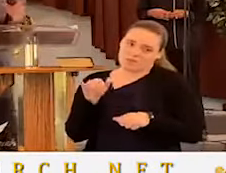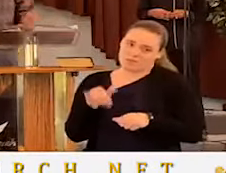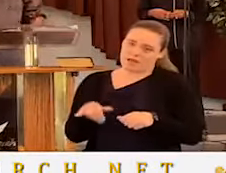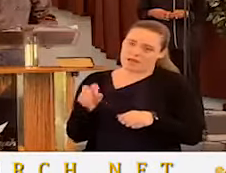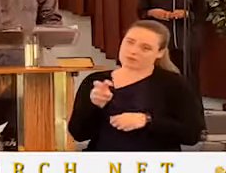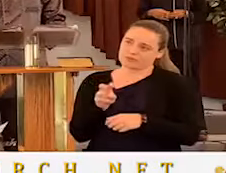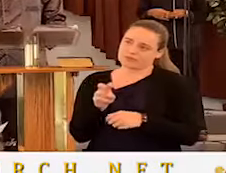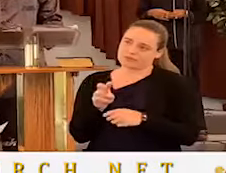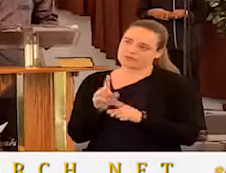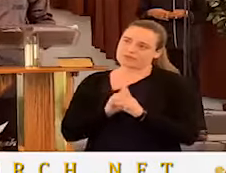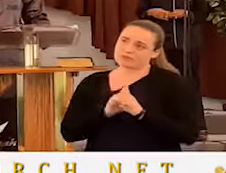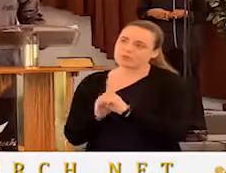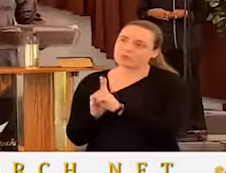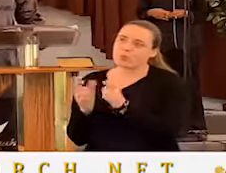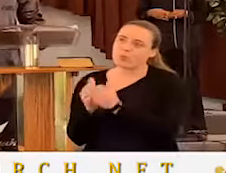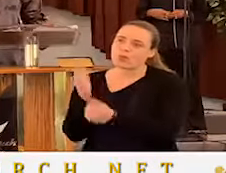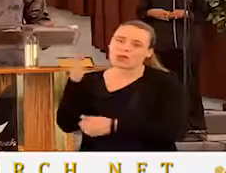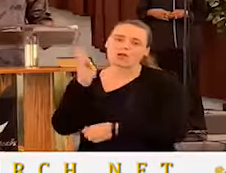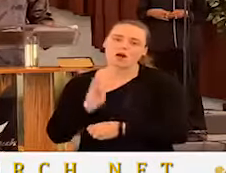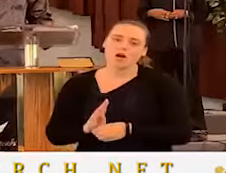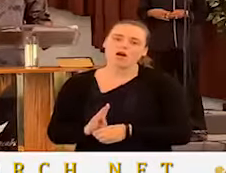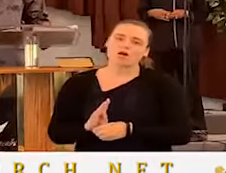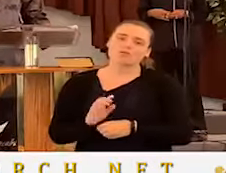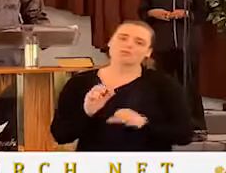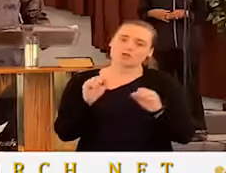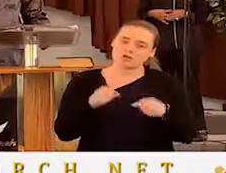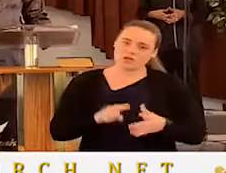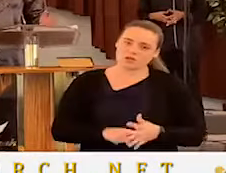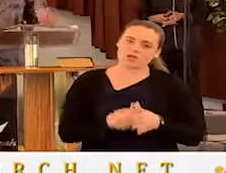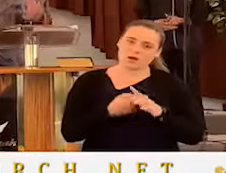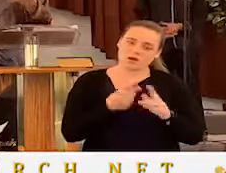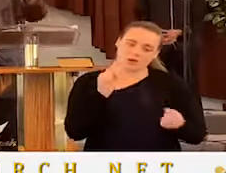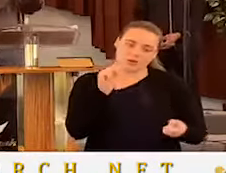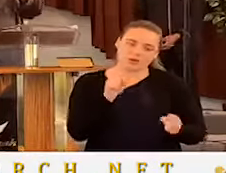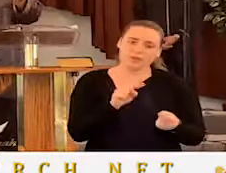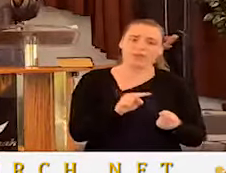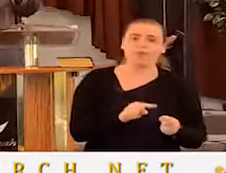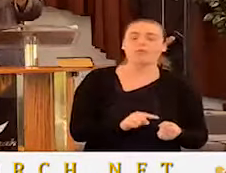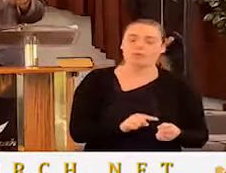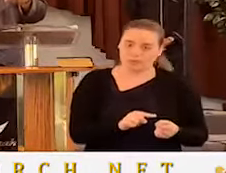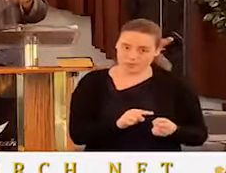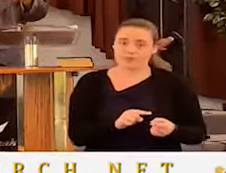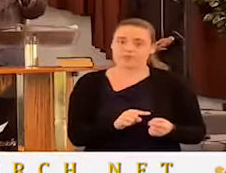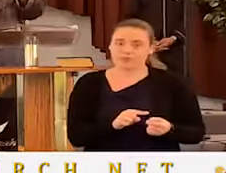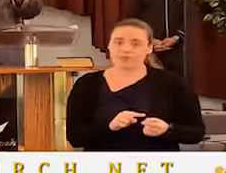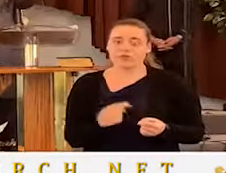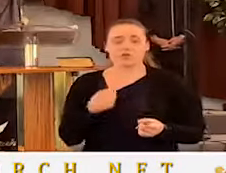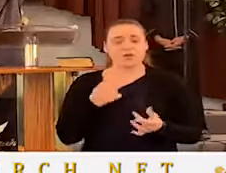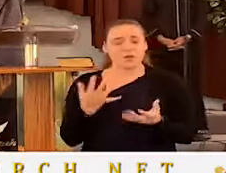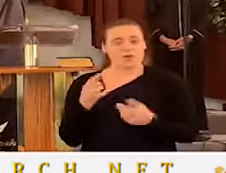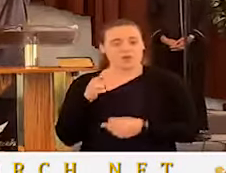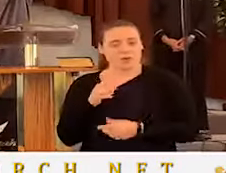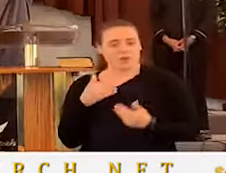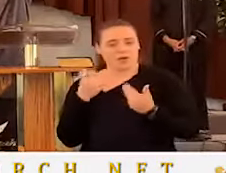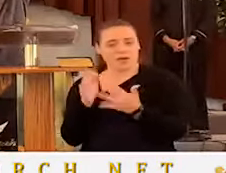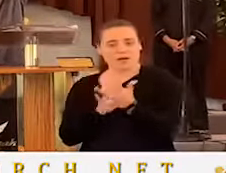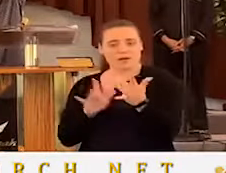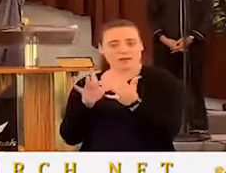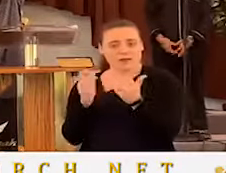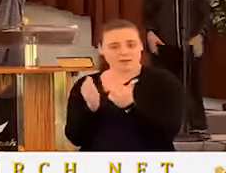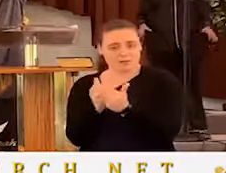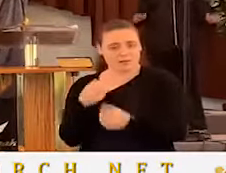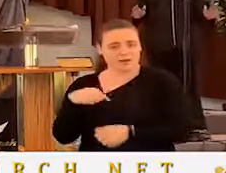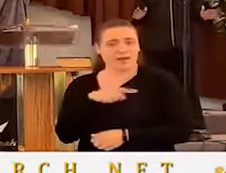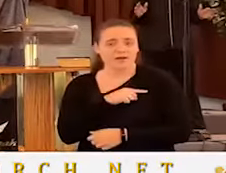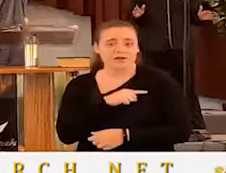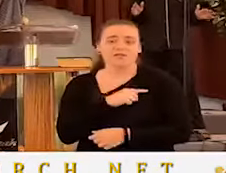want to connect with you. I want you to connect with us. I want you to, those of you that are watching me, I want you to stretch your hands toward the